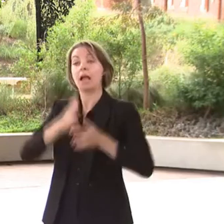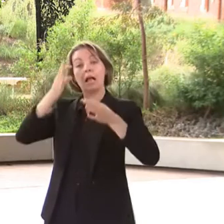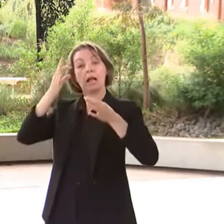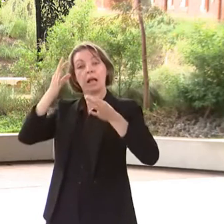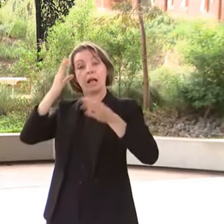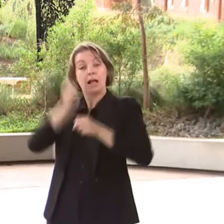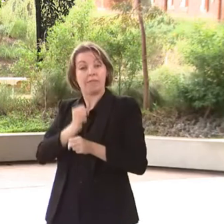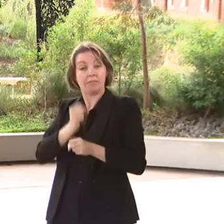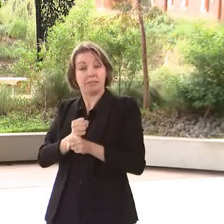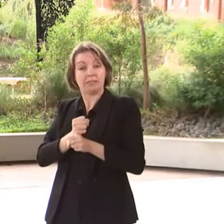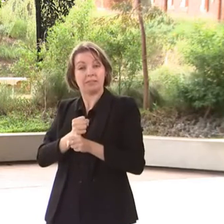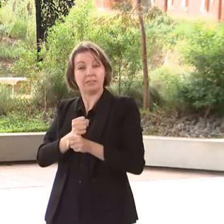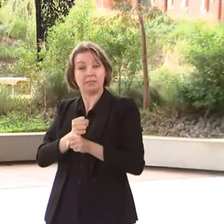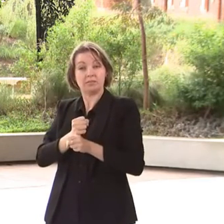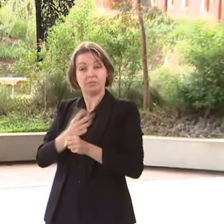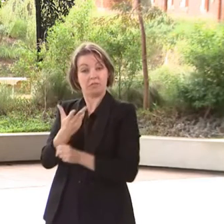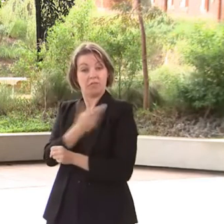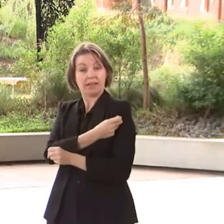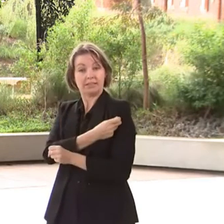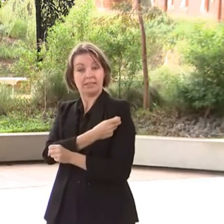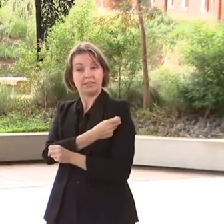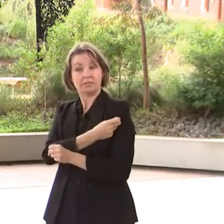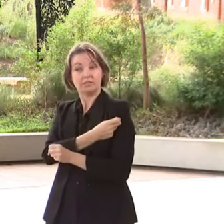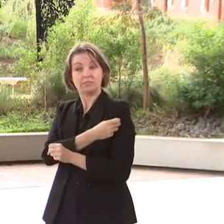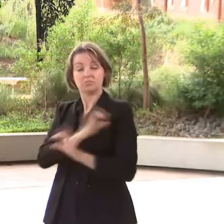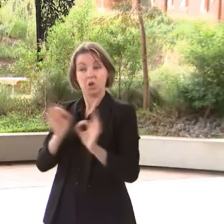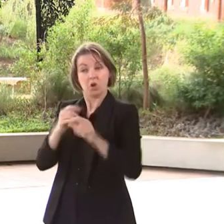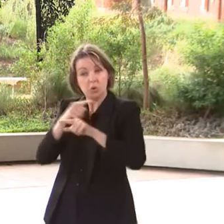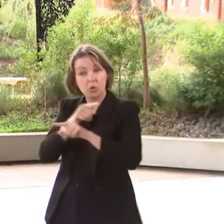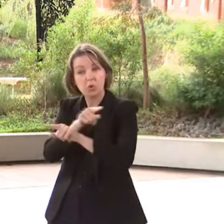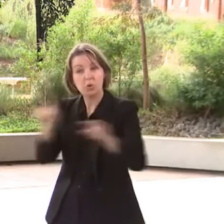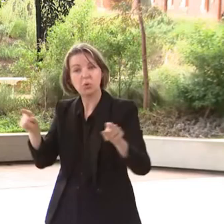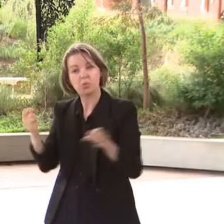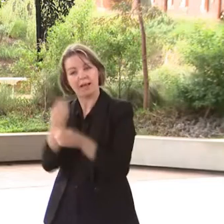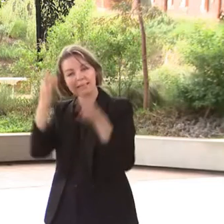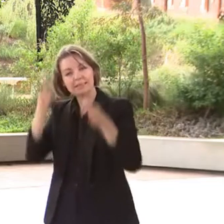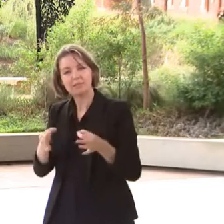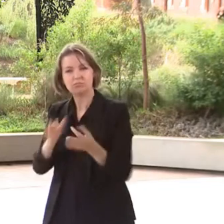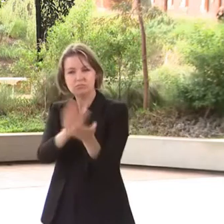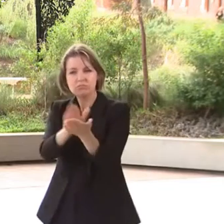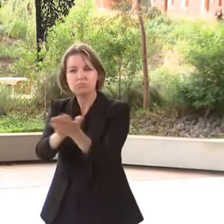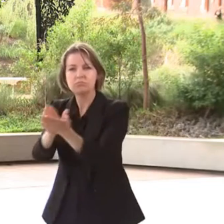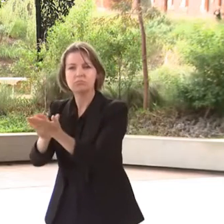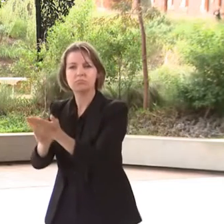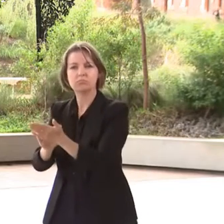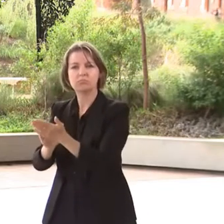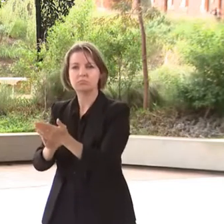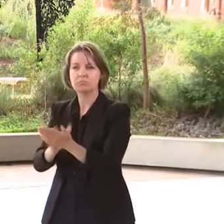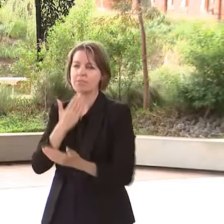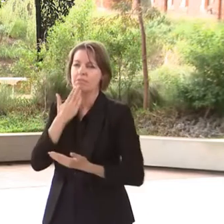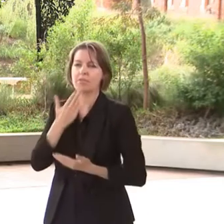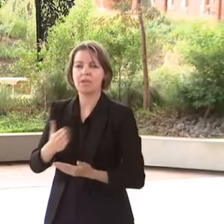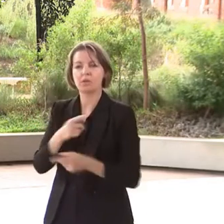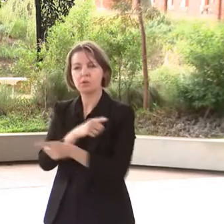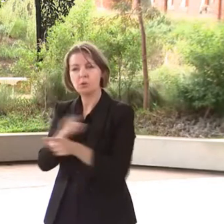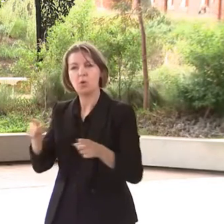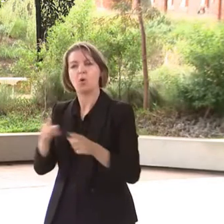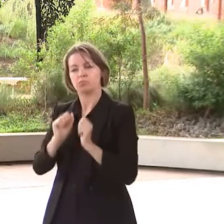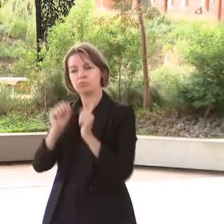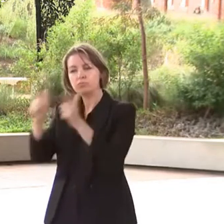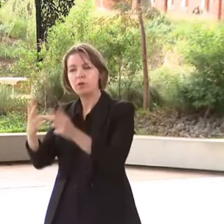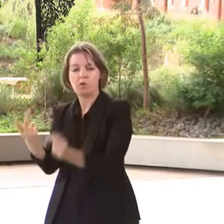make are always difficult. As I said, they weigh heavily on me as Premier. They weighed heavily on me when I was